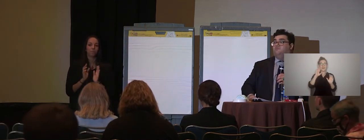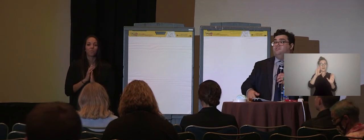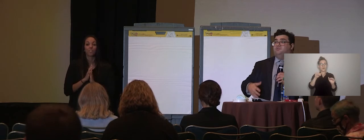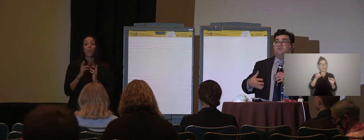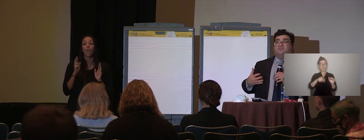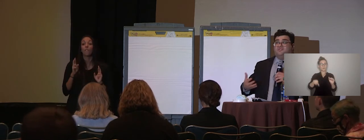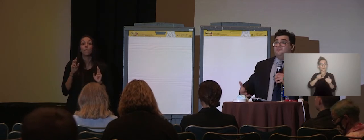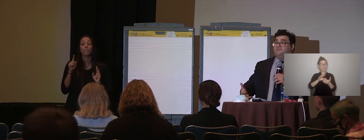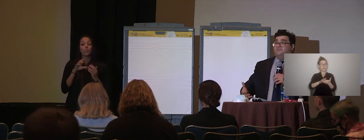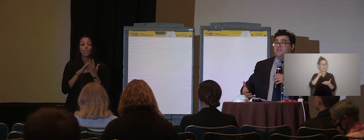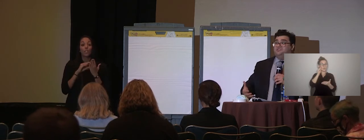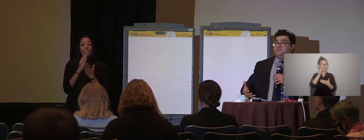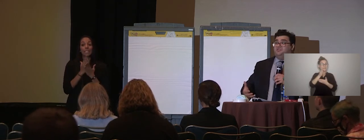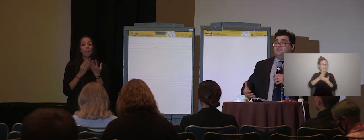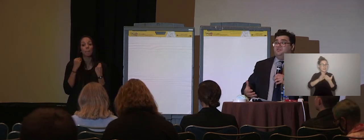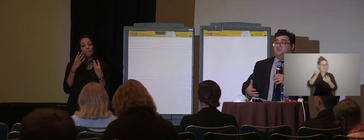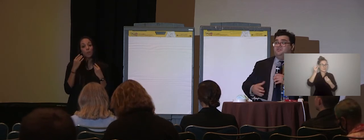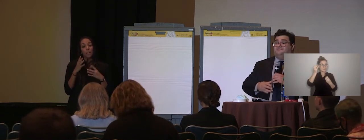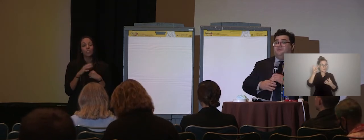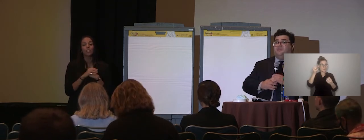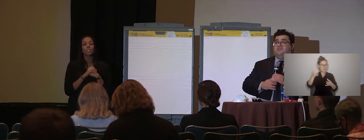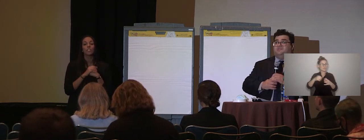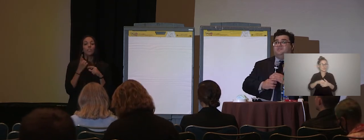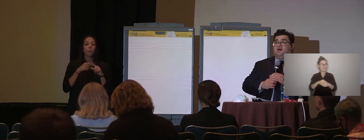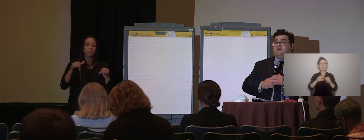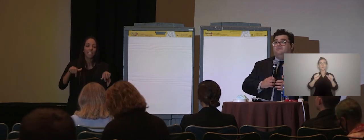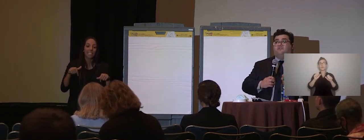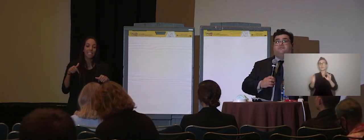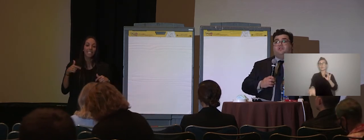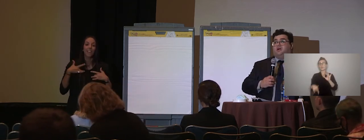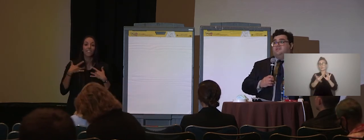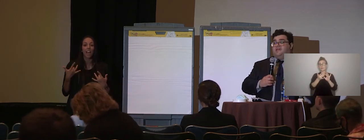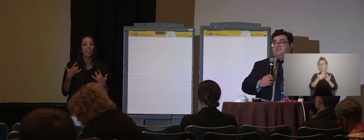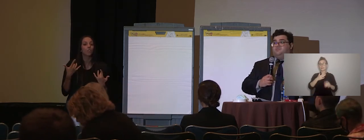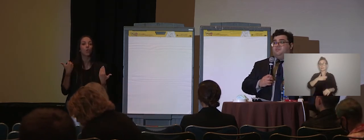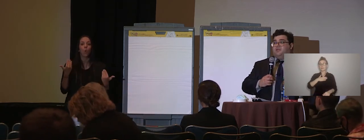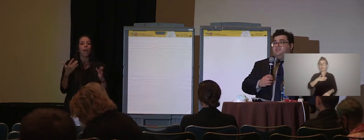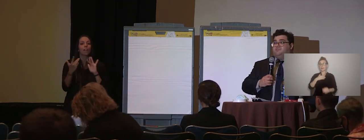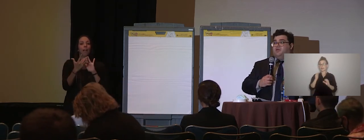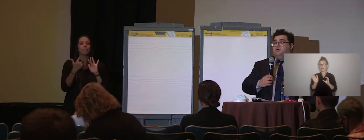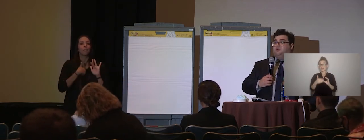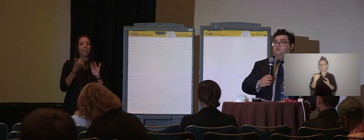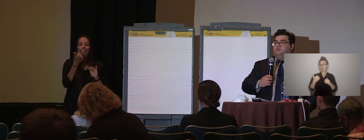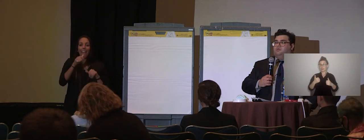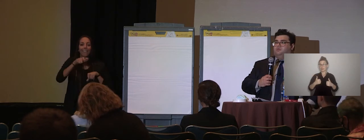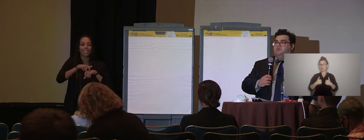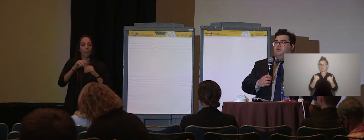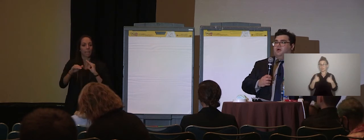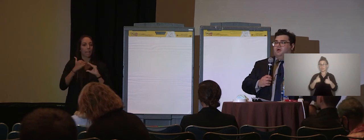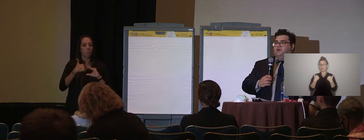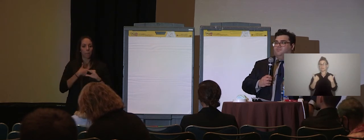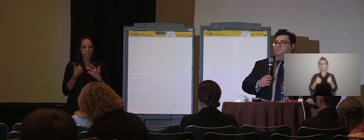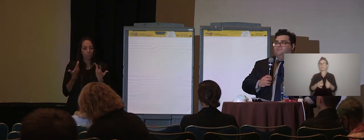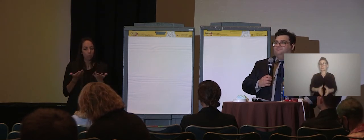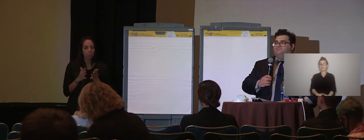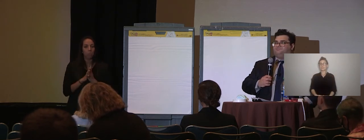But hopefully you learned some information from this. Feel free to contact me at my email.